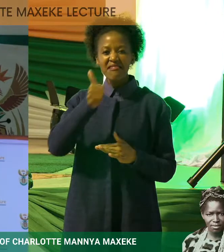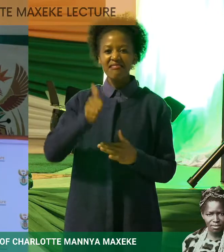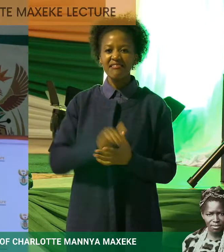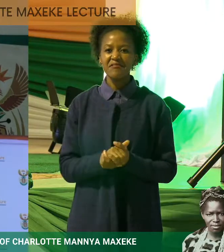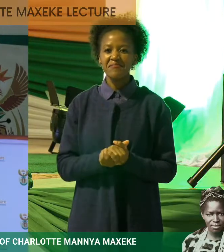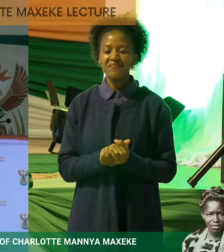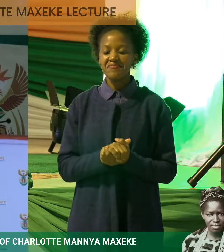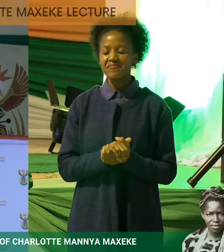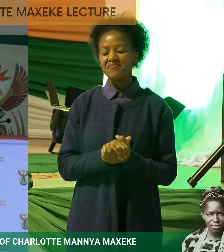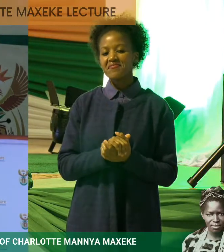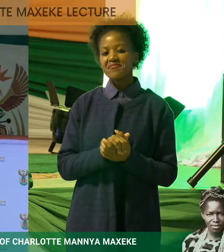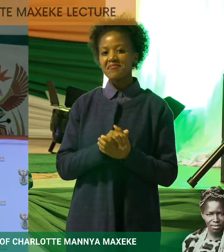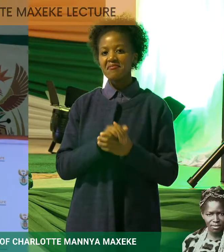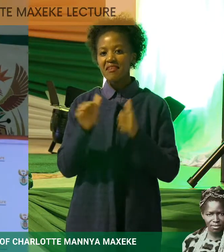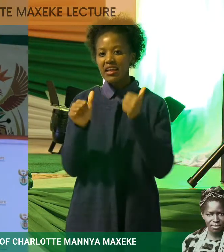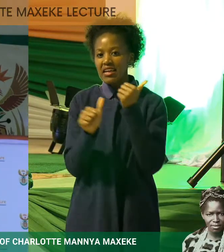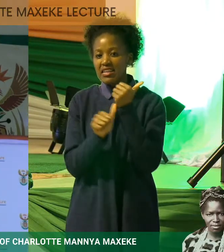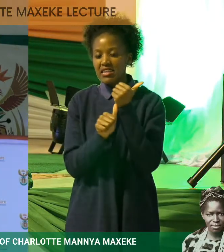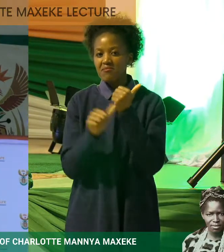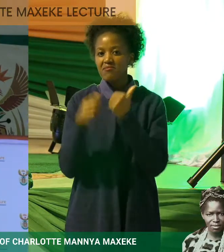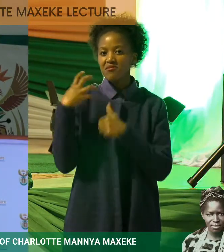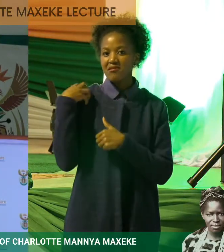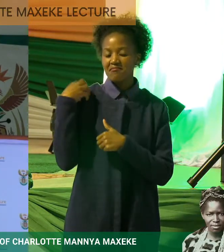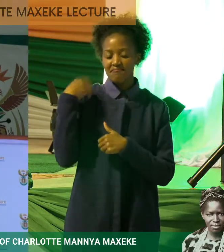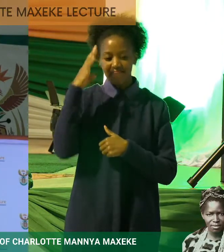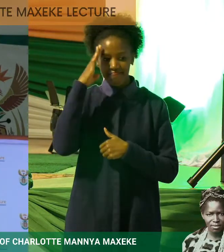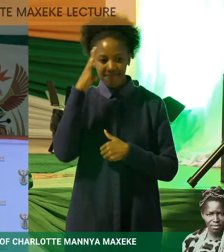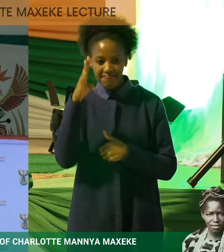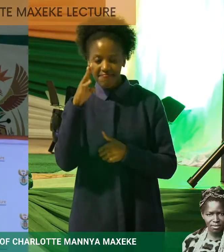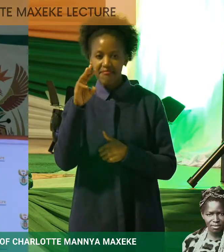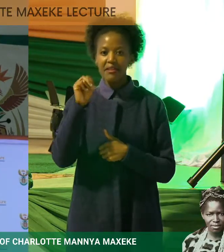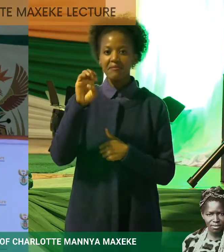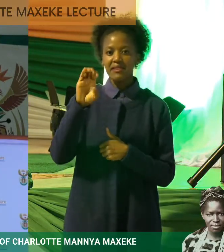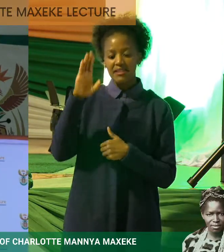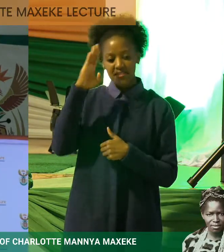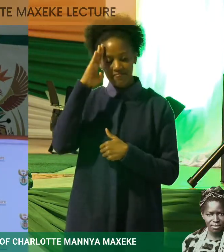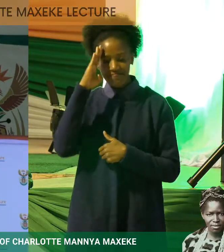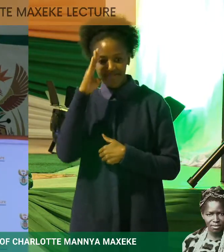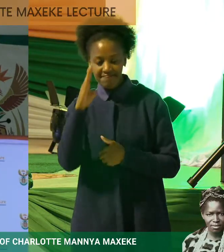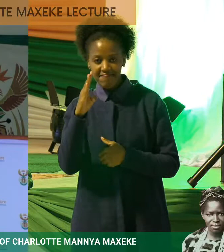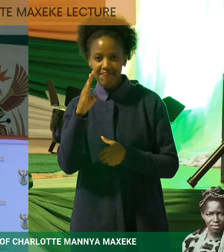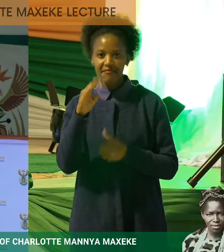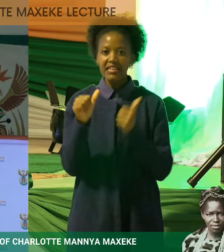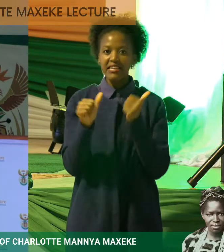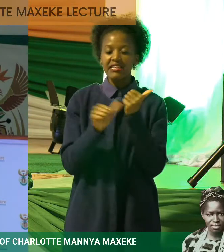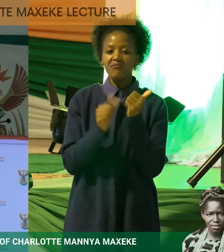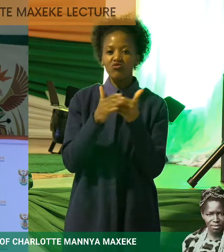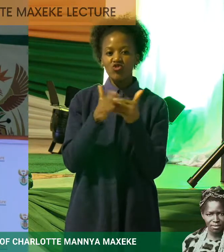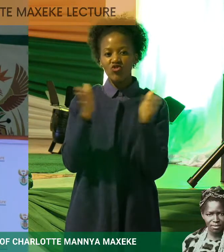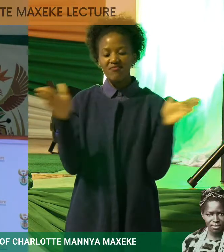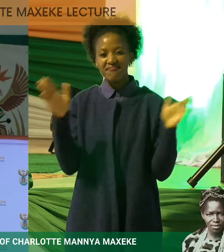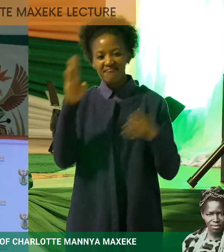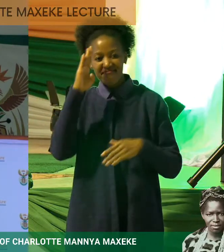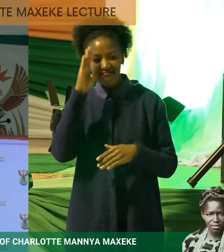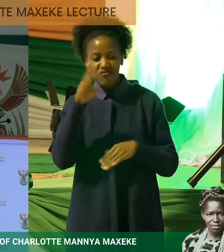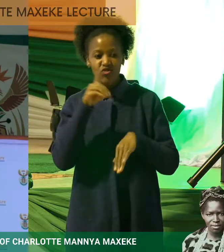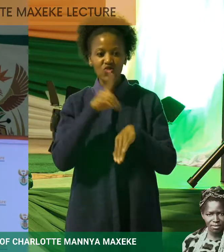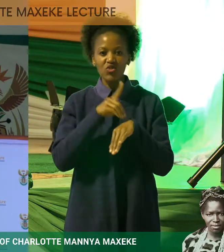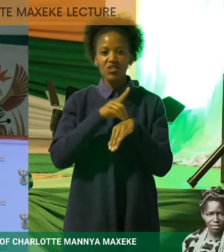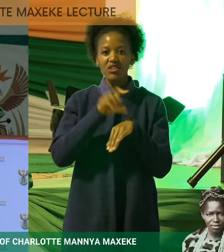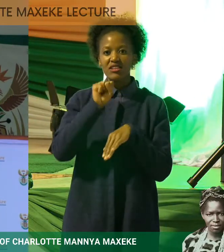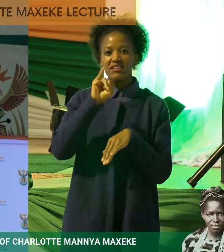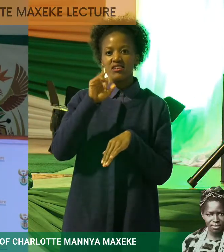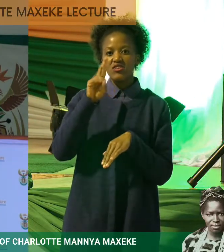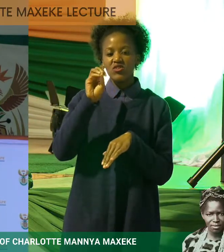Deputy Minister, I greet you. I greet the MEC. I greet the Deputy General, Dr. Sirote, all